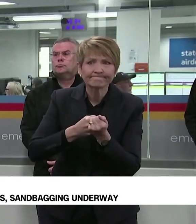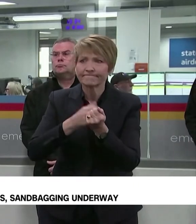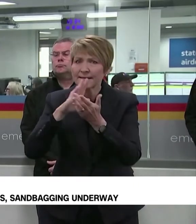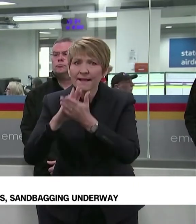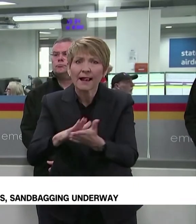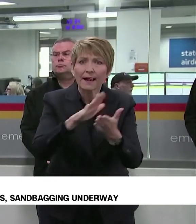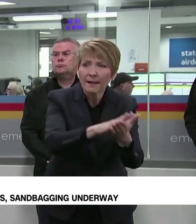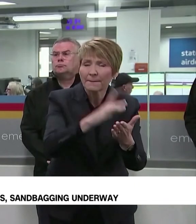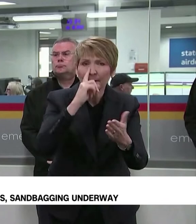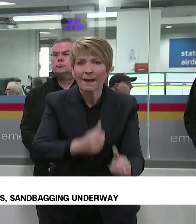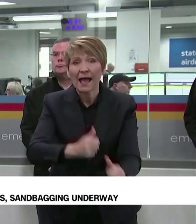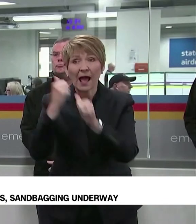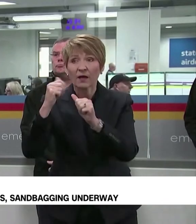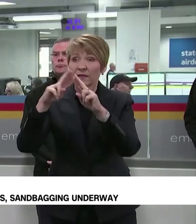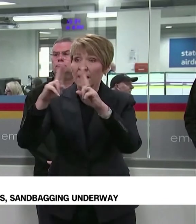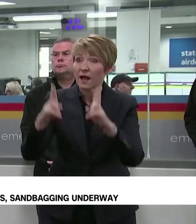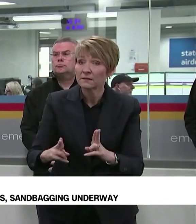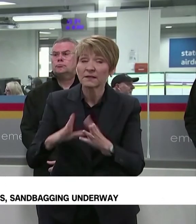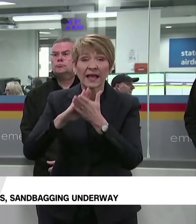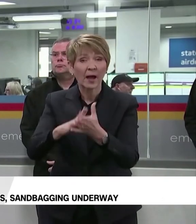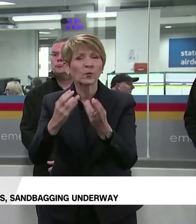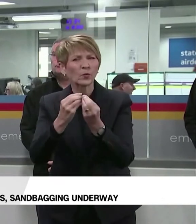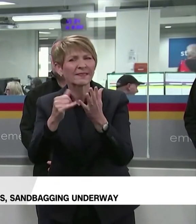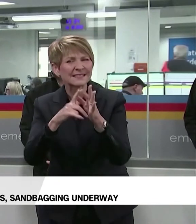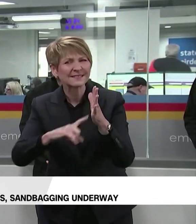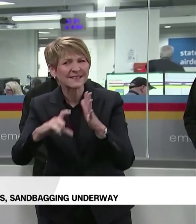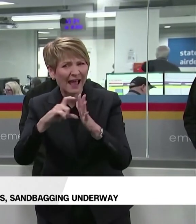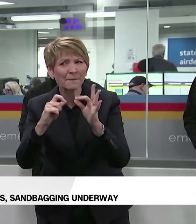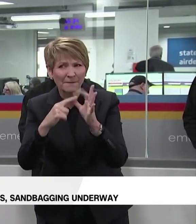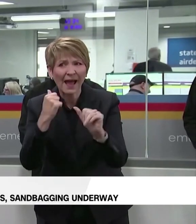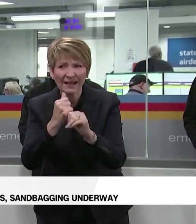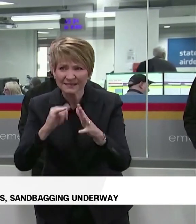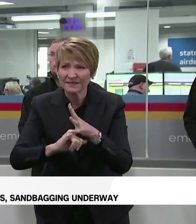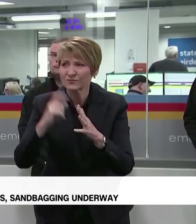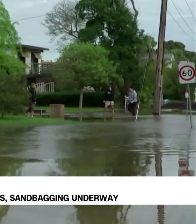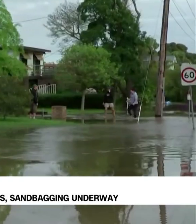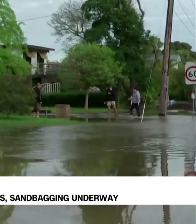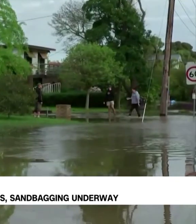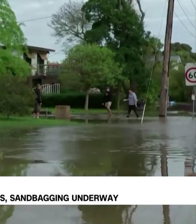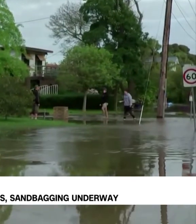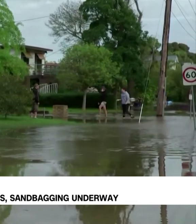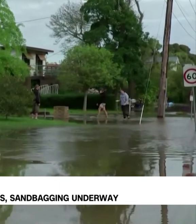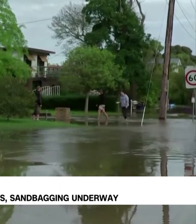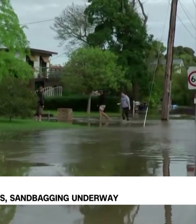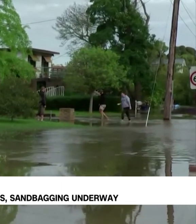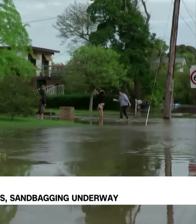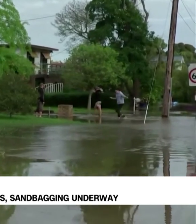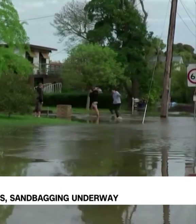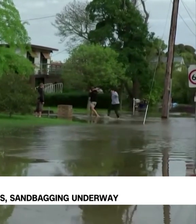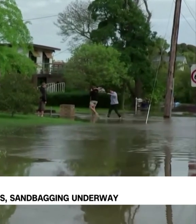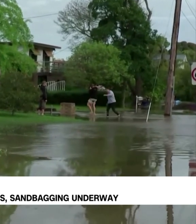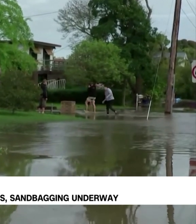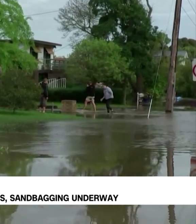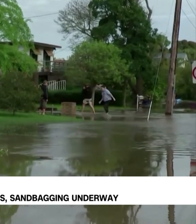evacuations, providing support with sandbagging, providing whatever support is required, and will continue to respond